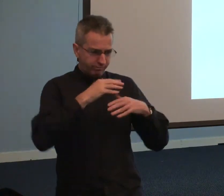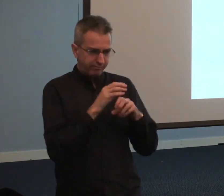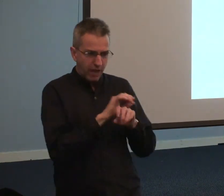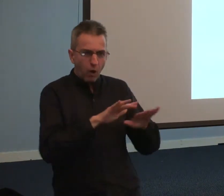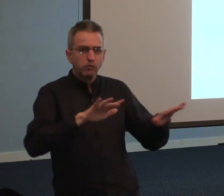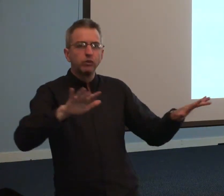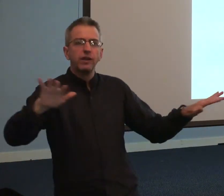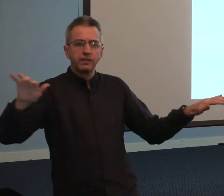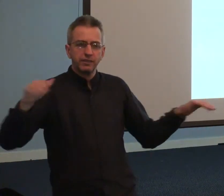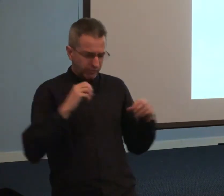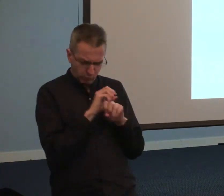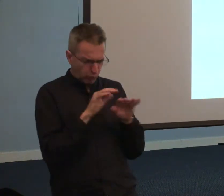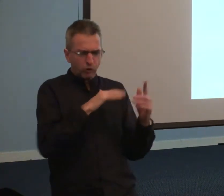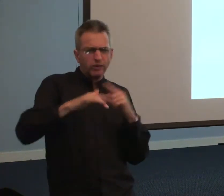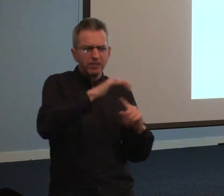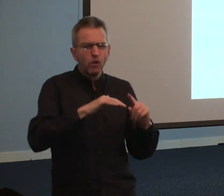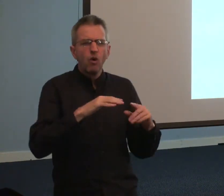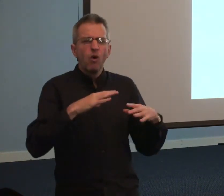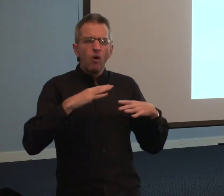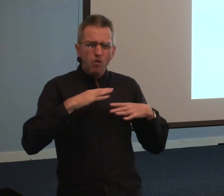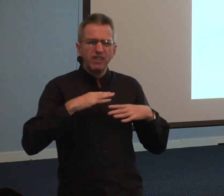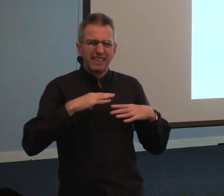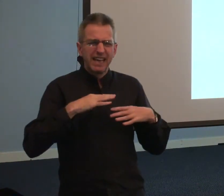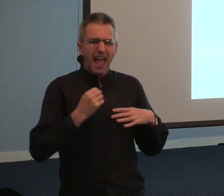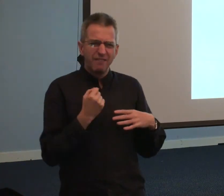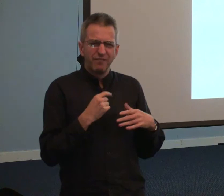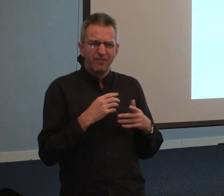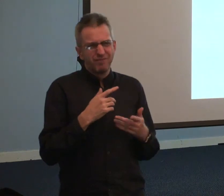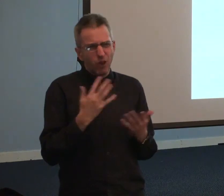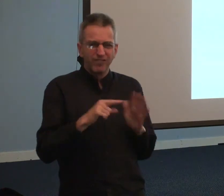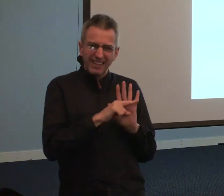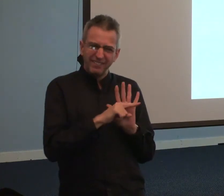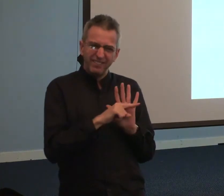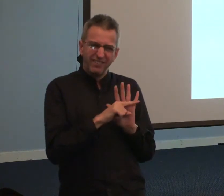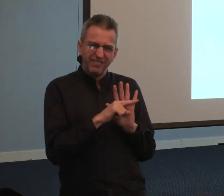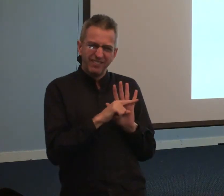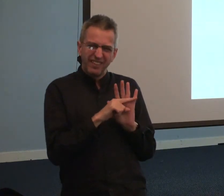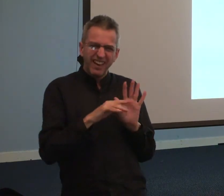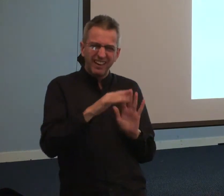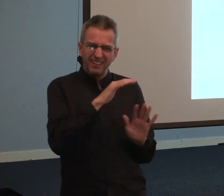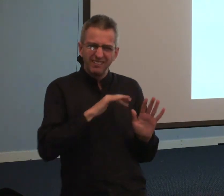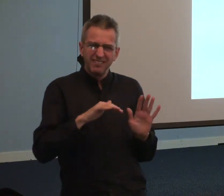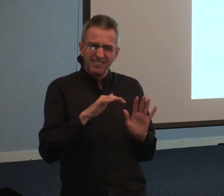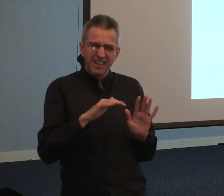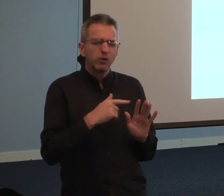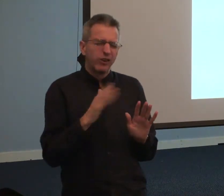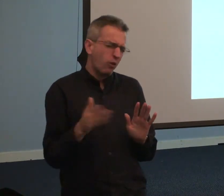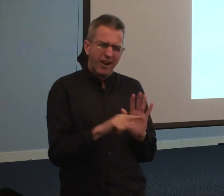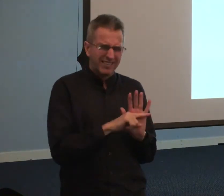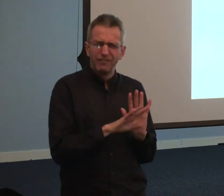I think out there in society, there's already quite a lot of negativity around deafness.